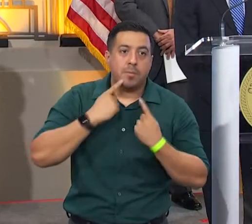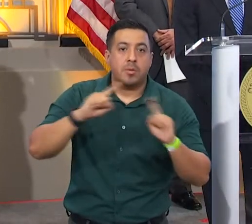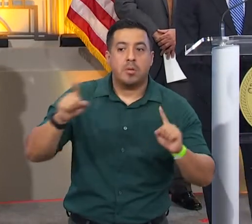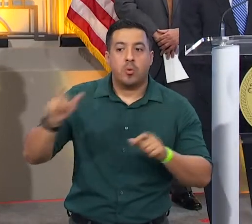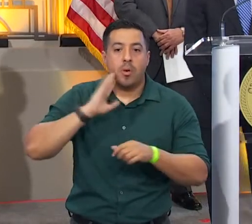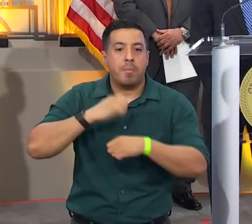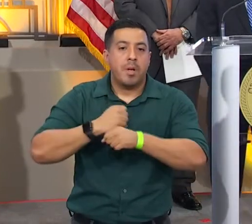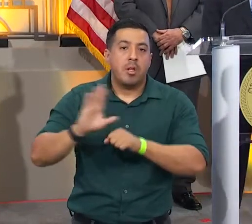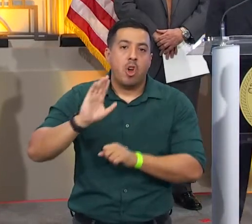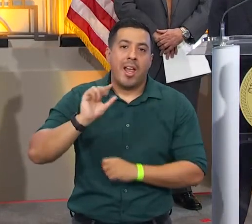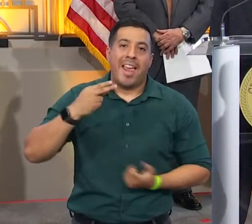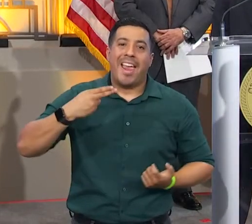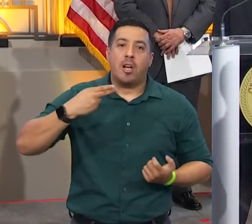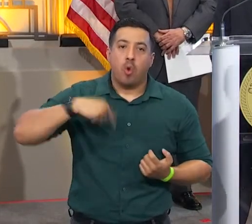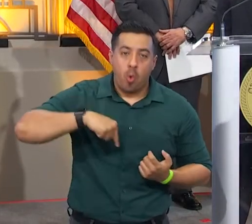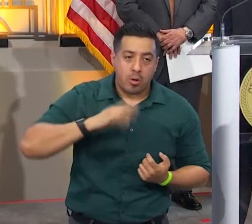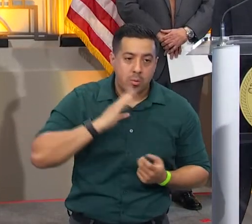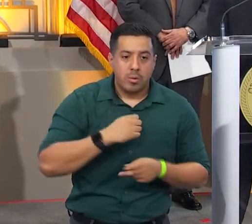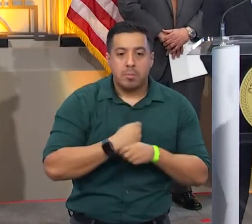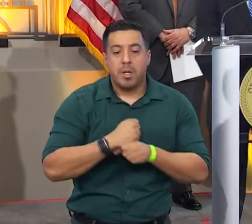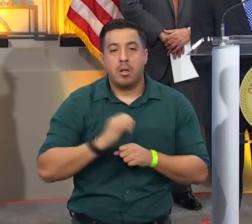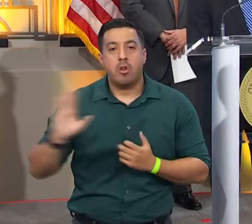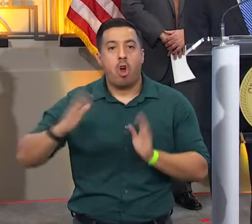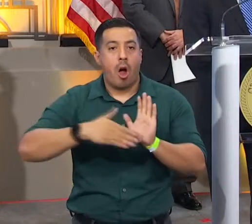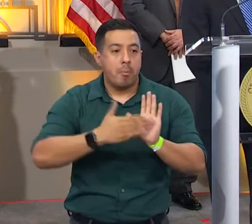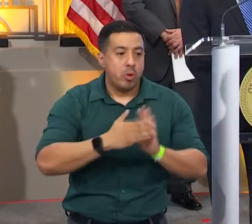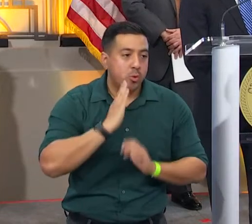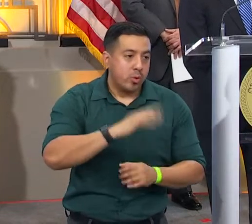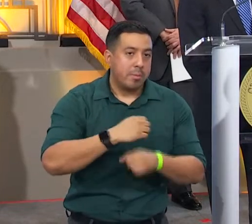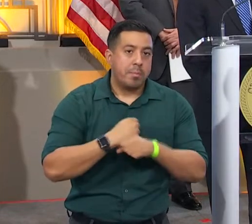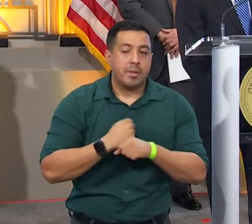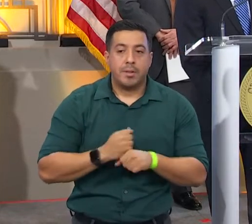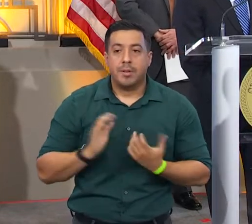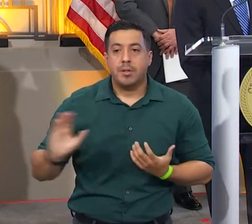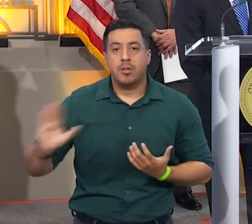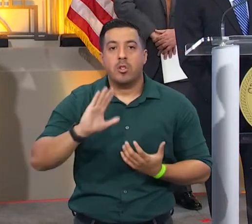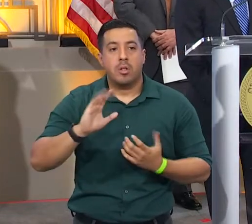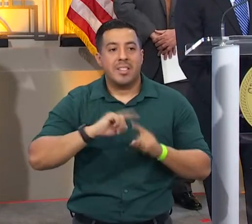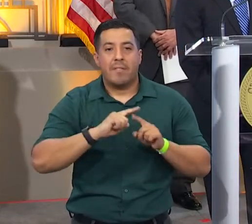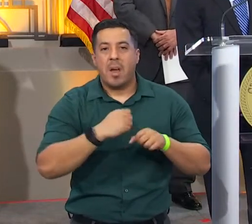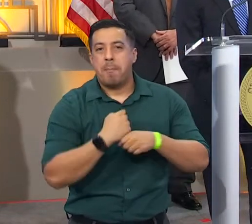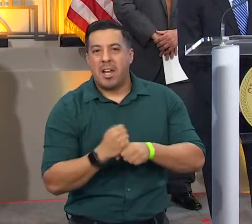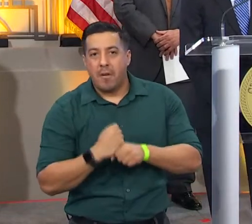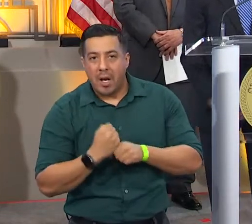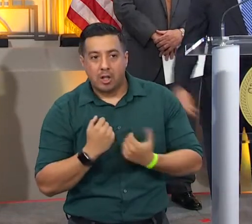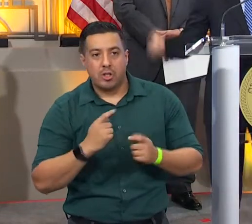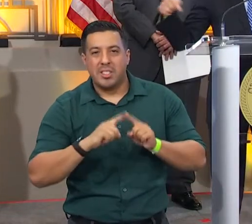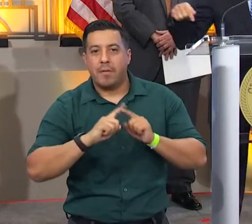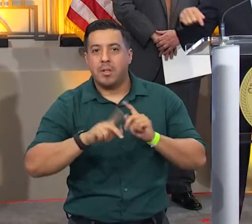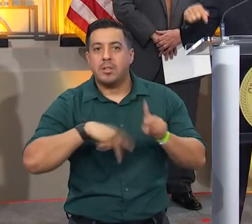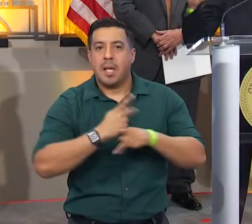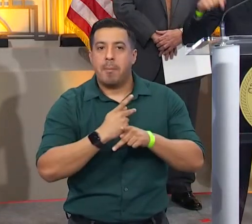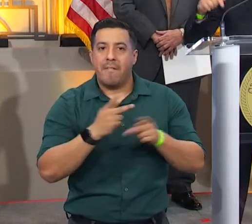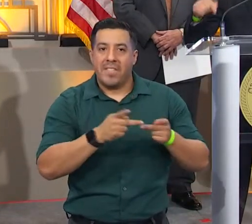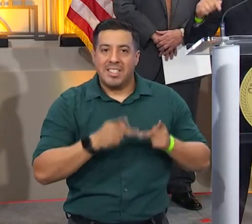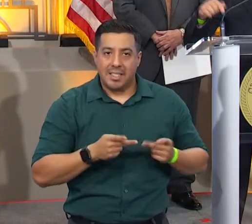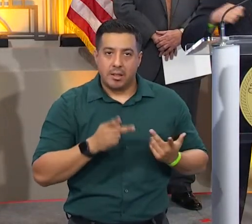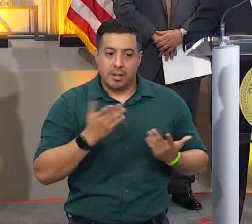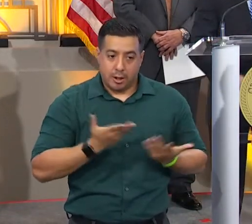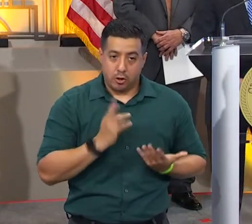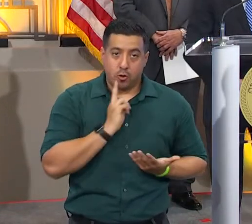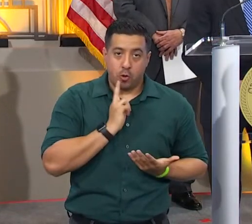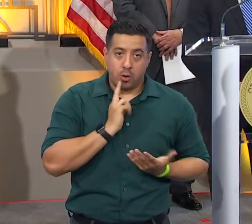corporate headquarters, they will build their operational, they will build their manufacturing and assembly facilities here in Houston to